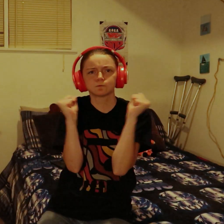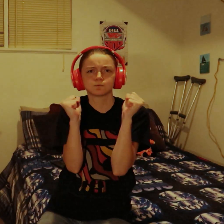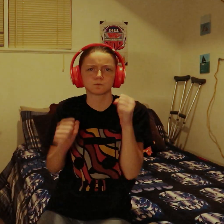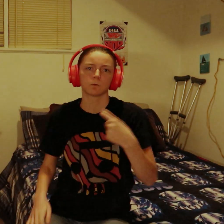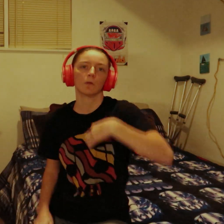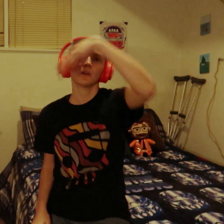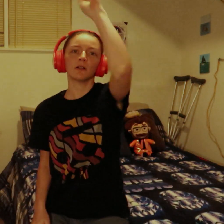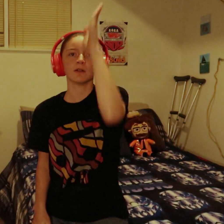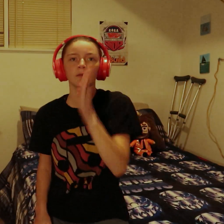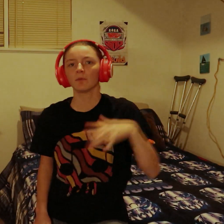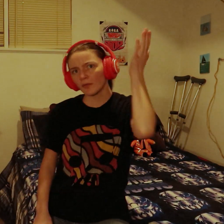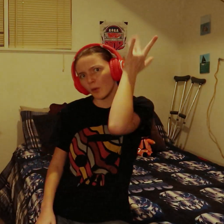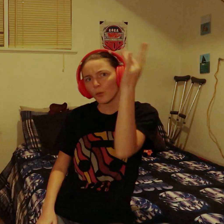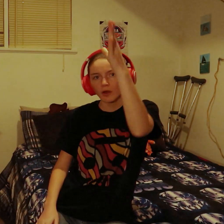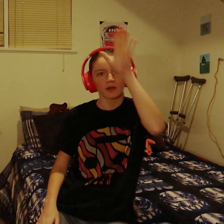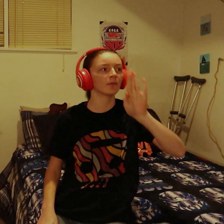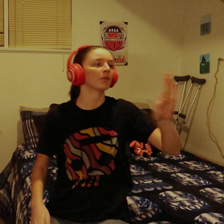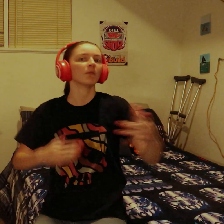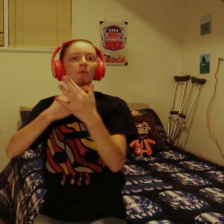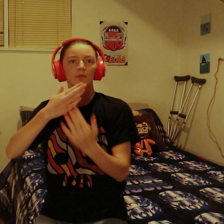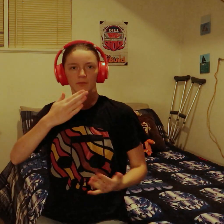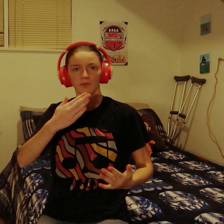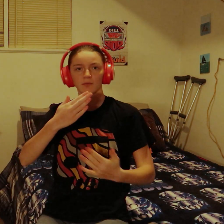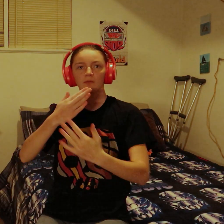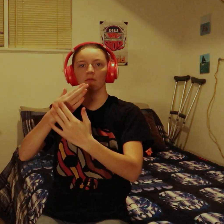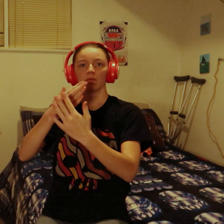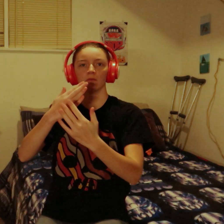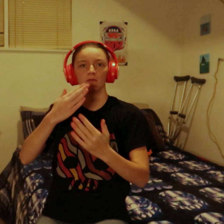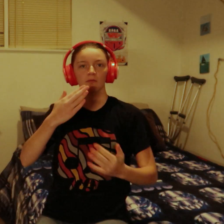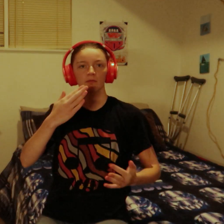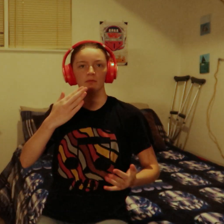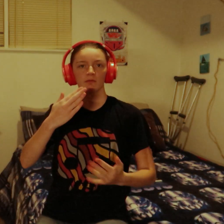cold. Father's blood made me divine.